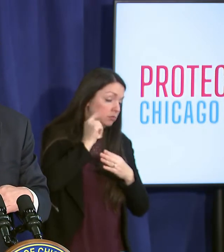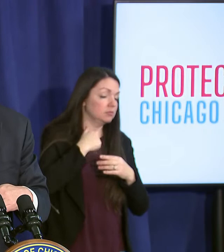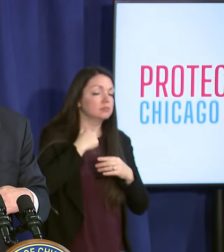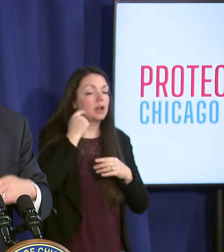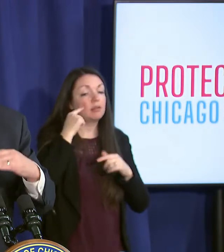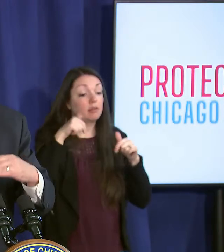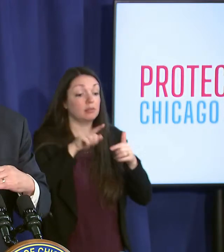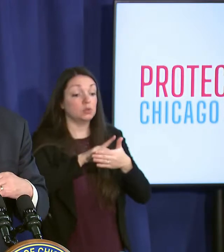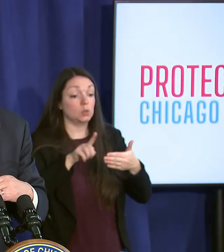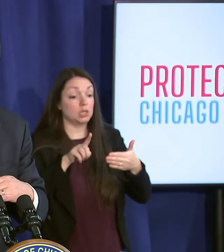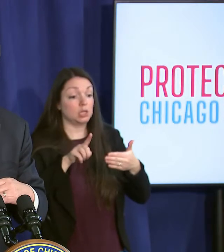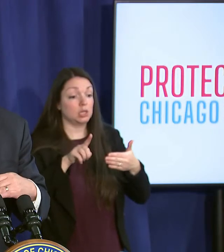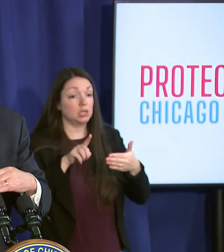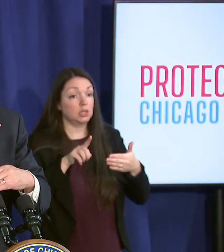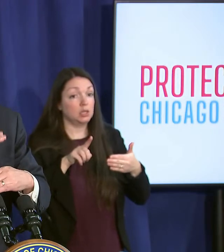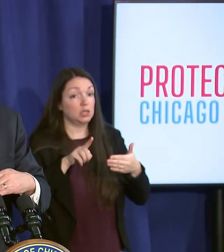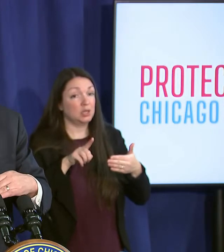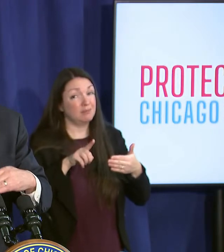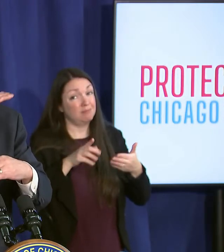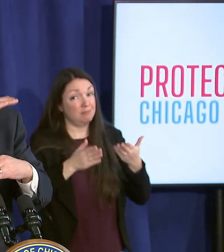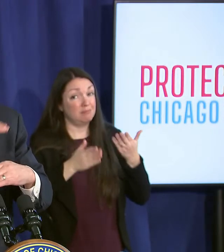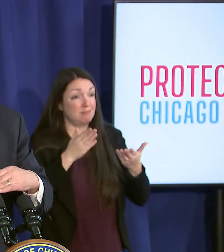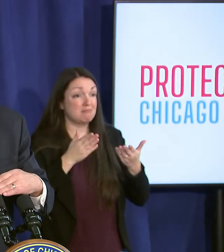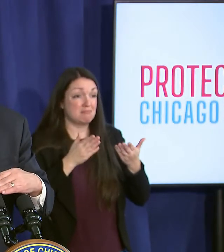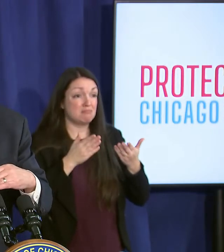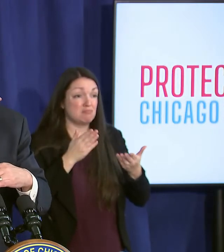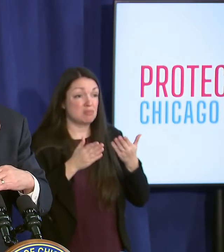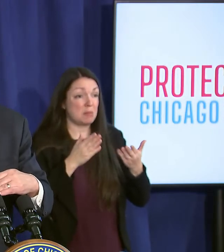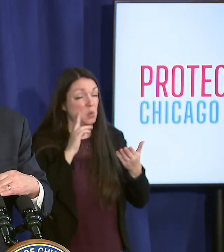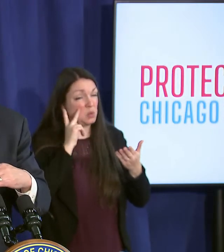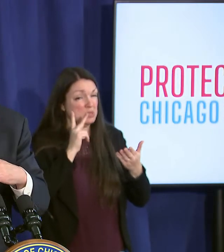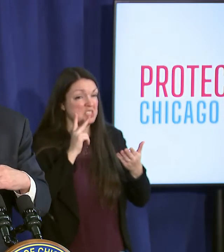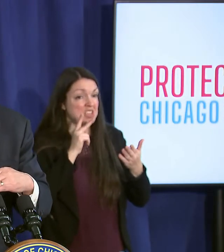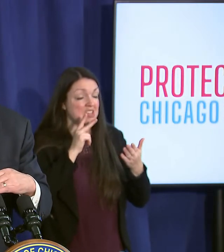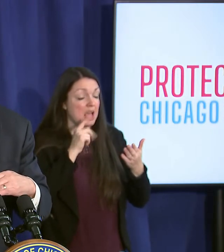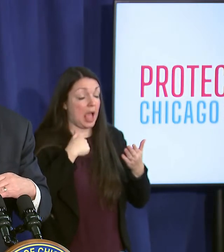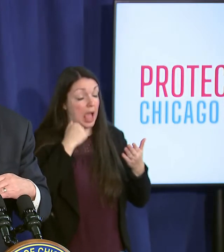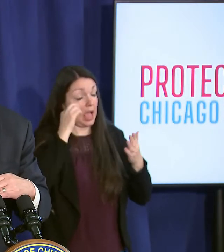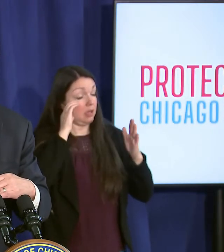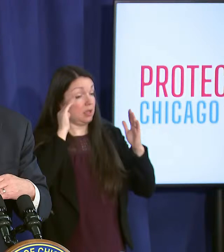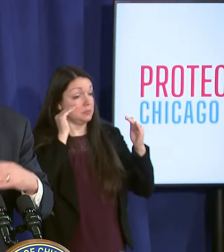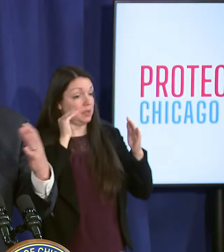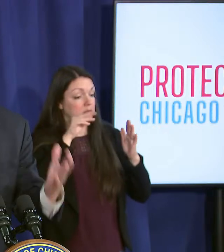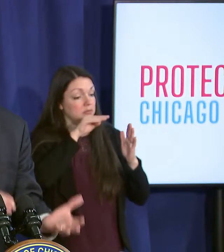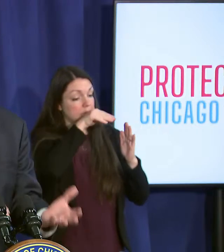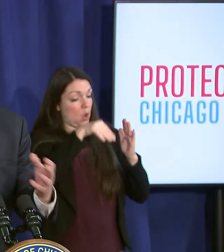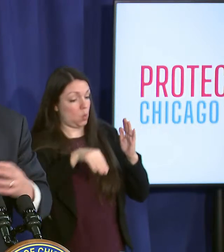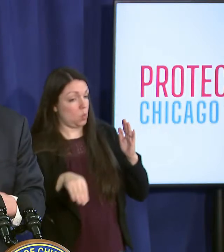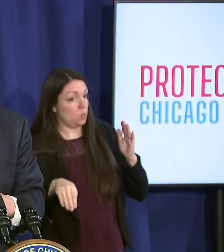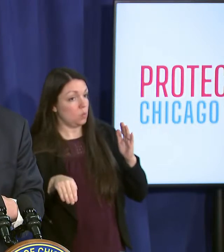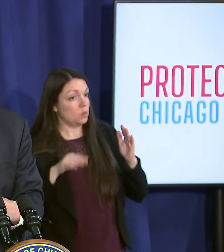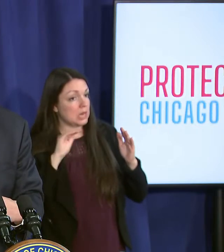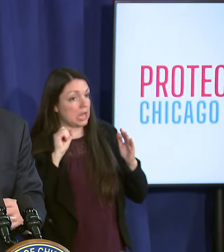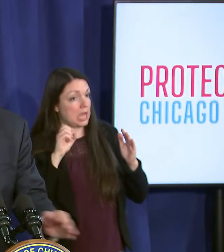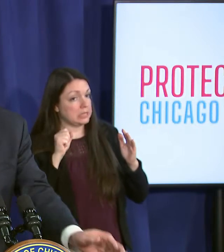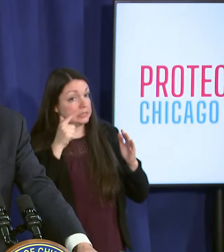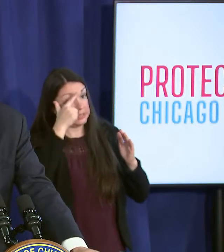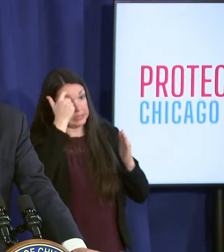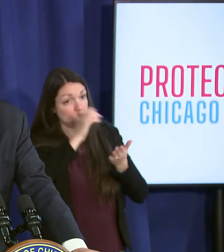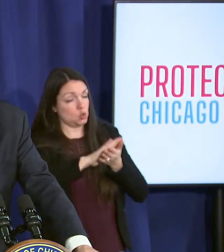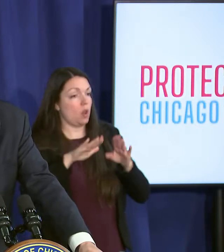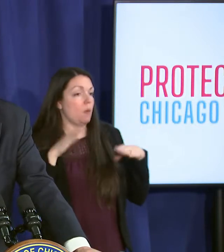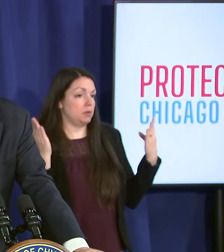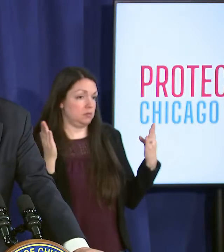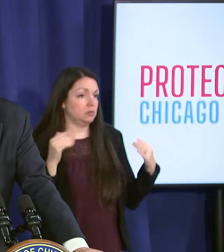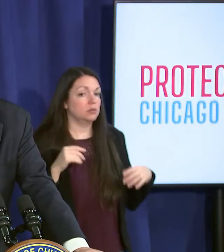at cases this week, I wouldn't be surprised if you're seeing a downward spiral of cases because schools are actually open.